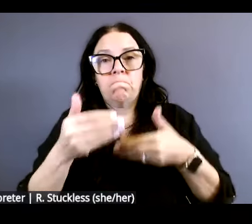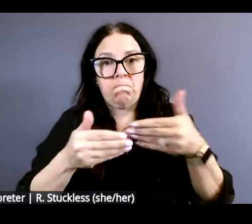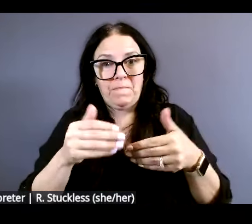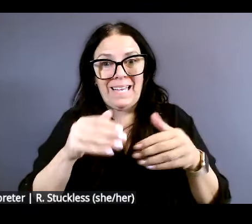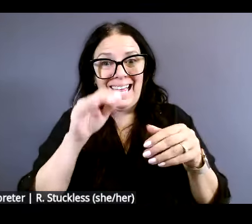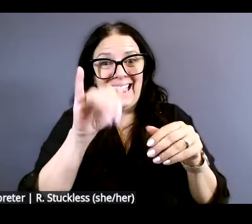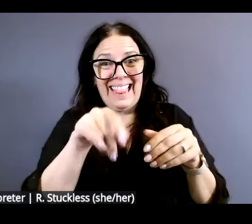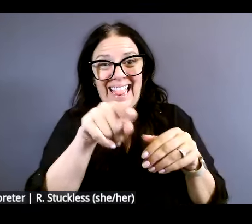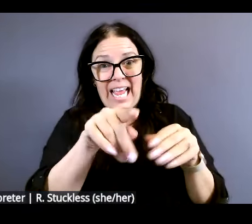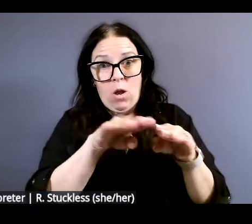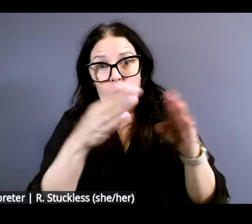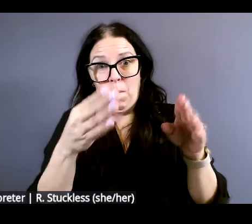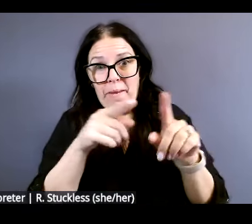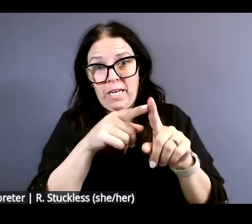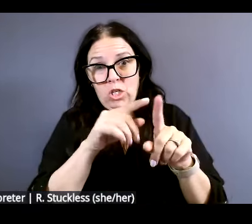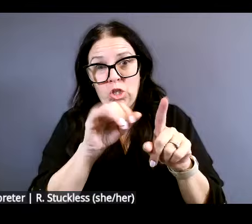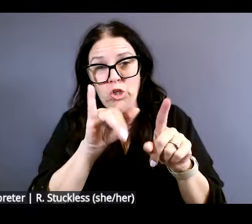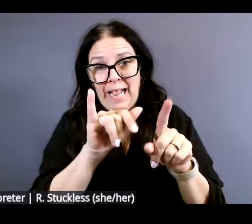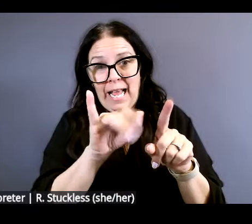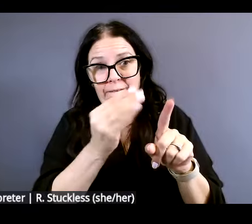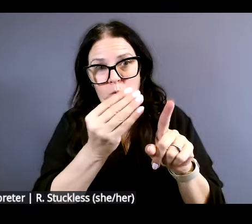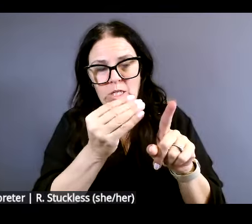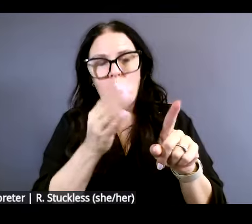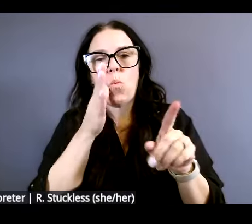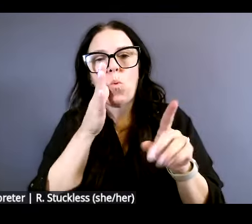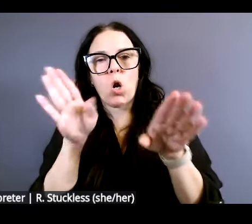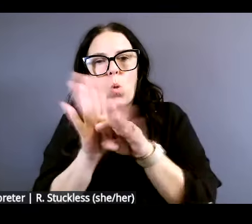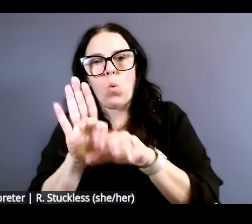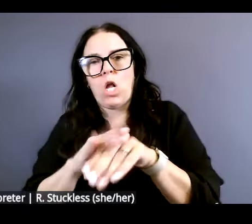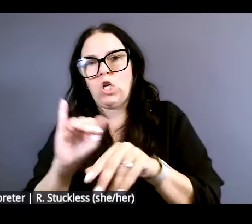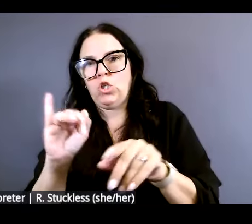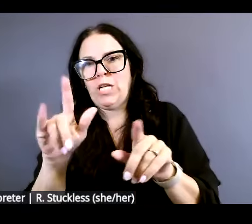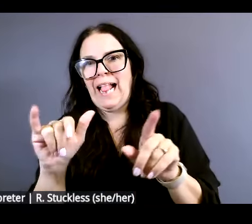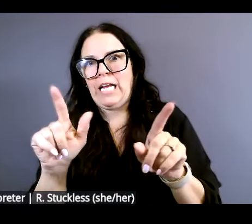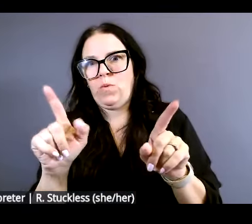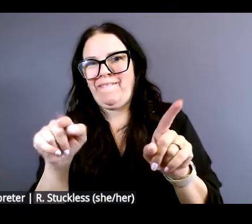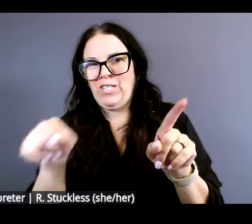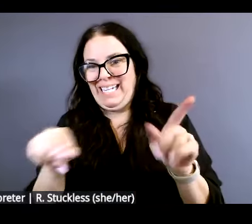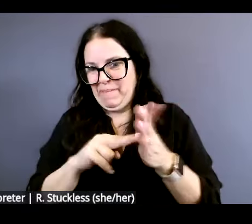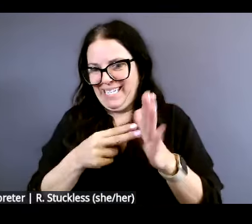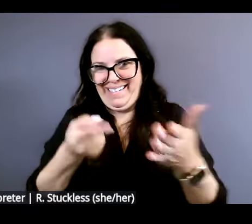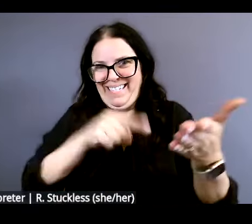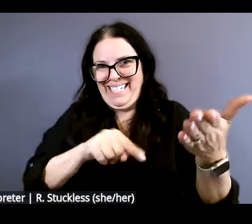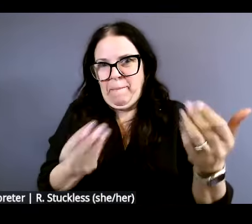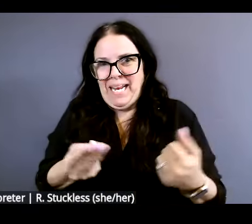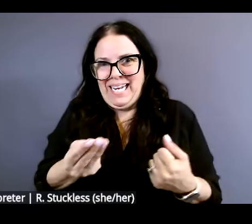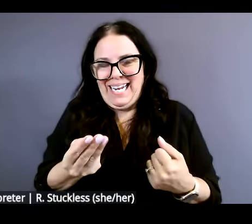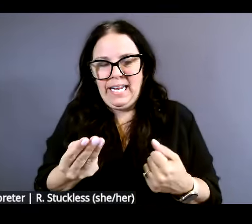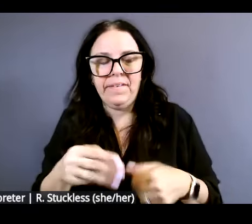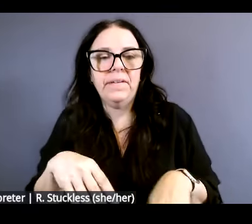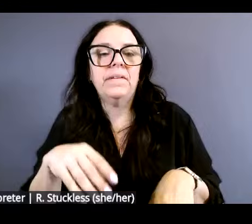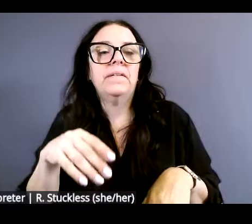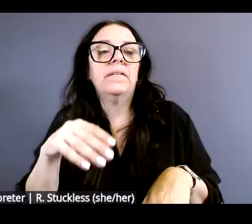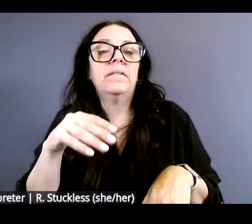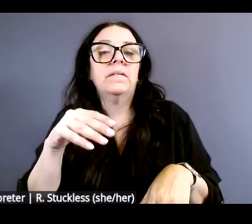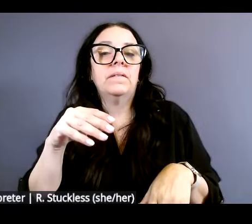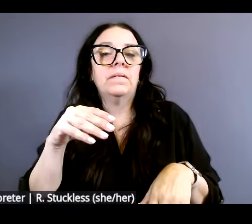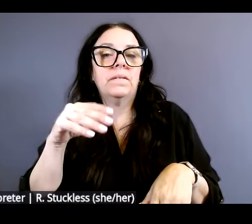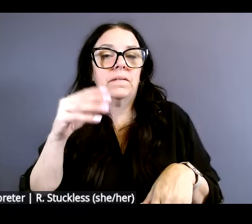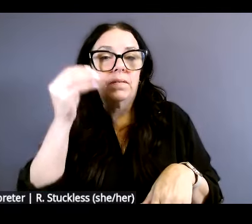on July 21st, which is this coming Monday. And we are planning, in the announcement, we didn't have a